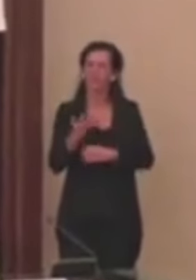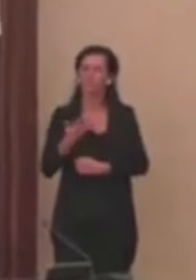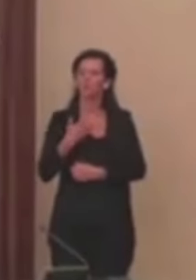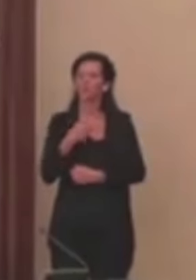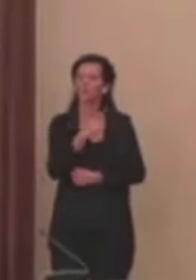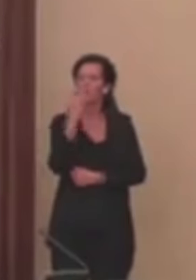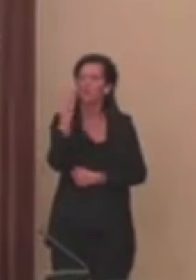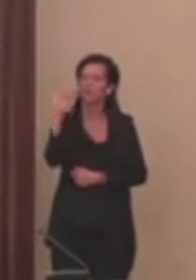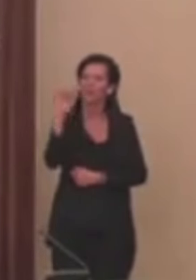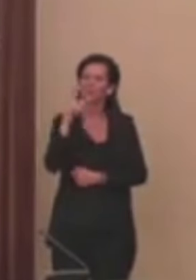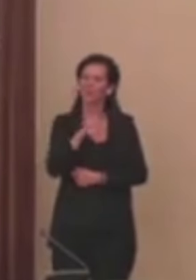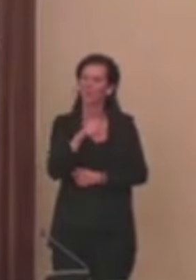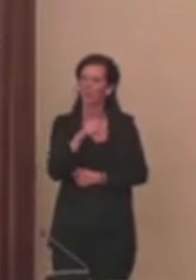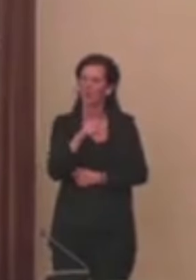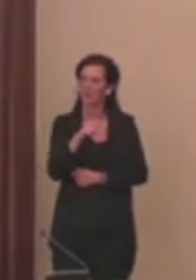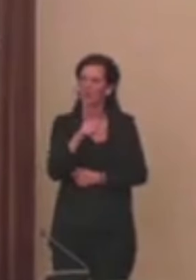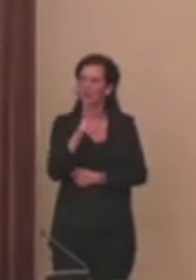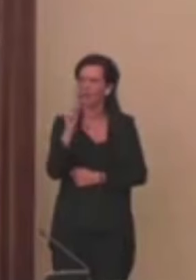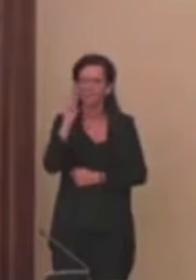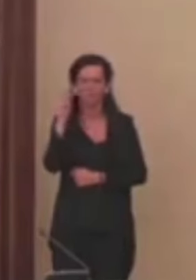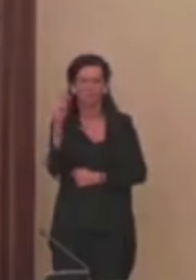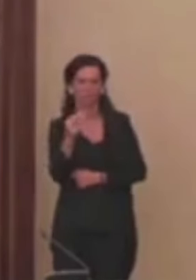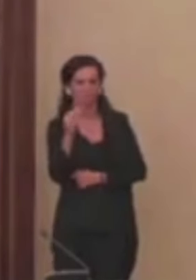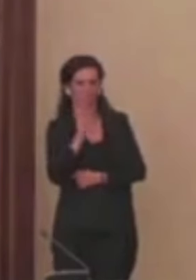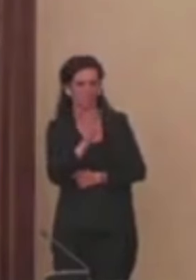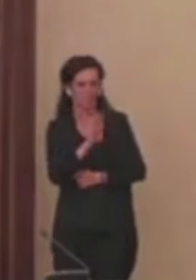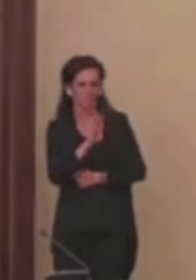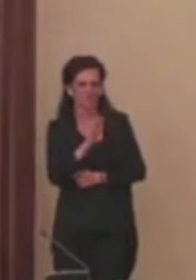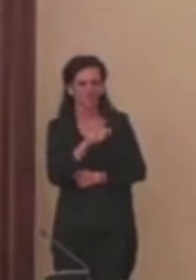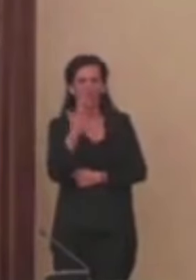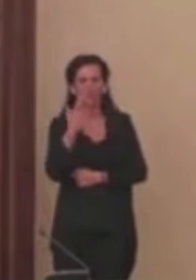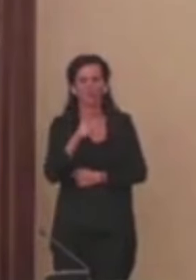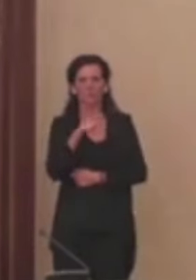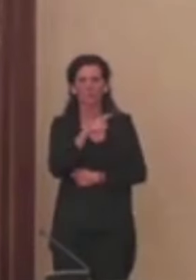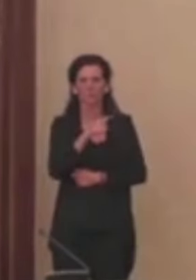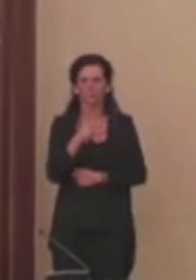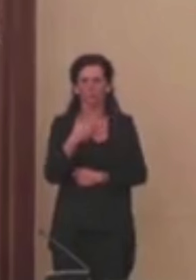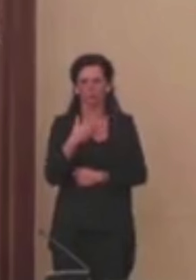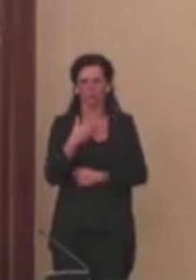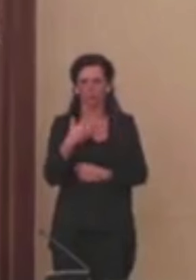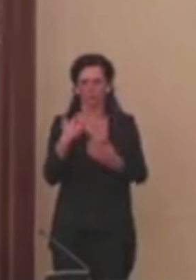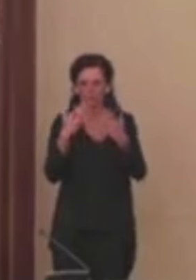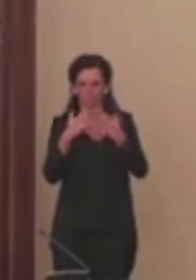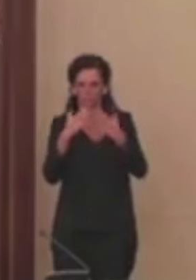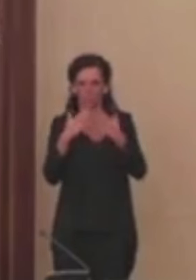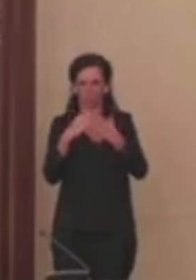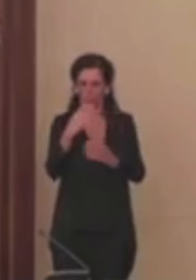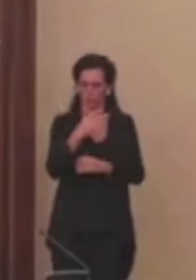a peculiarity, meaning that he is